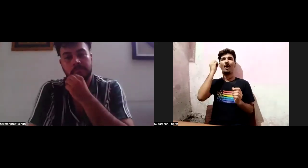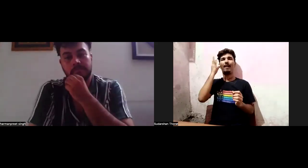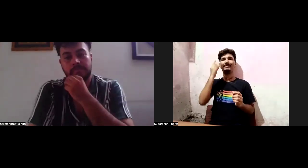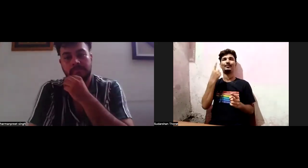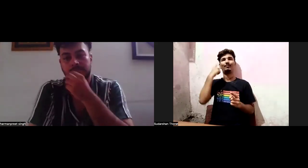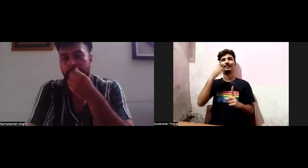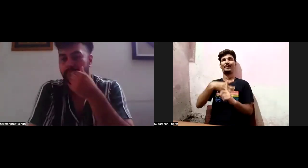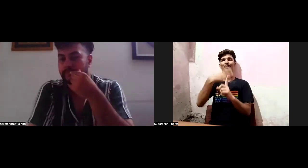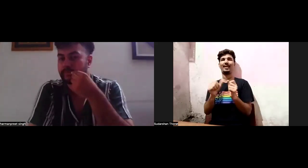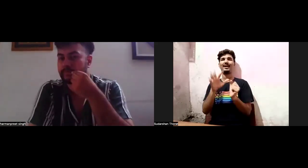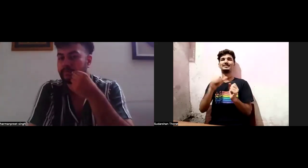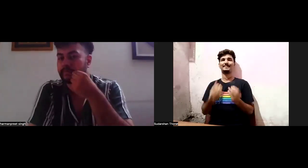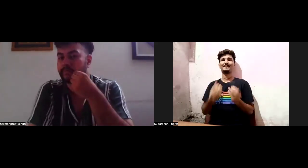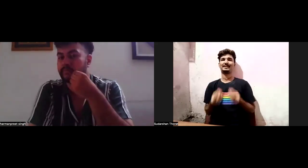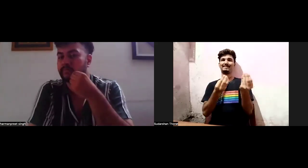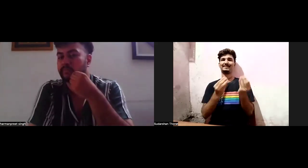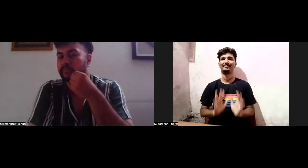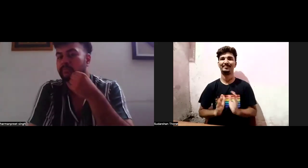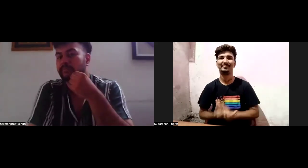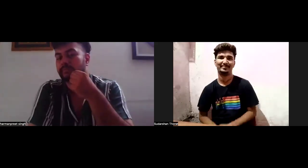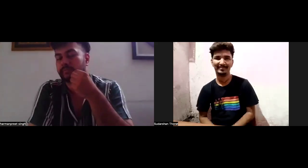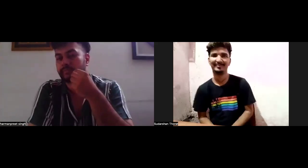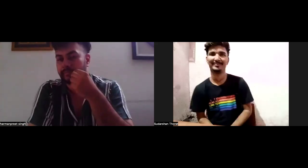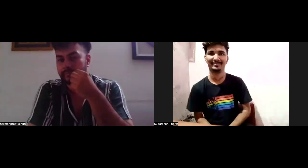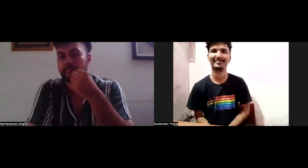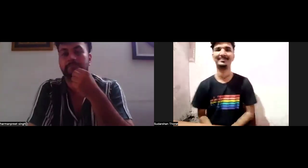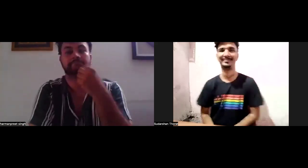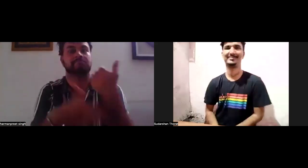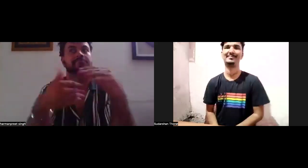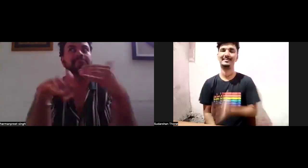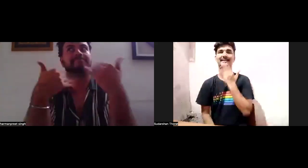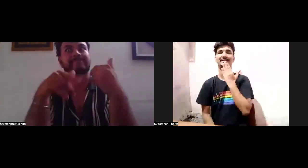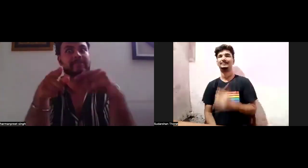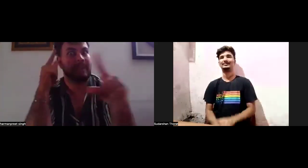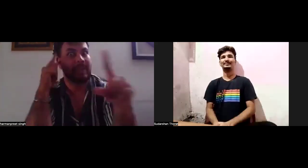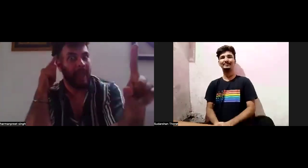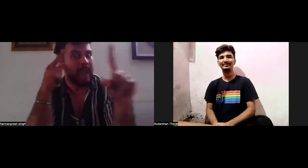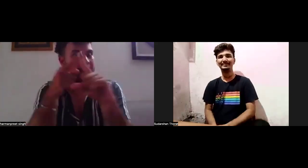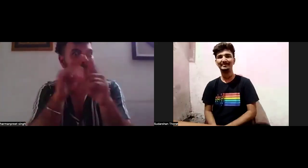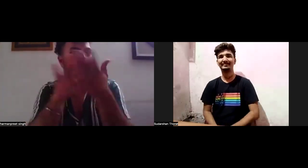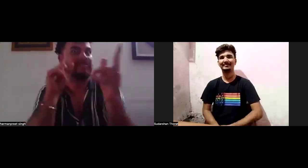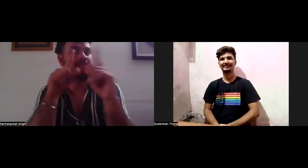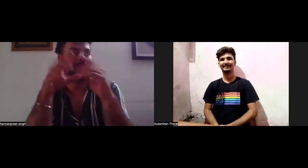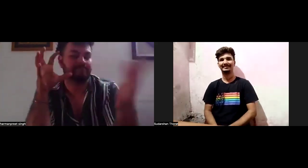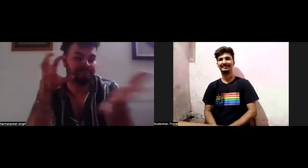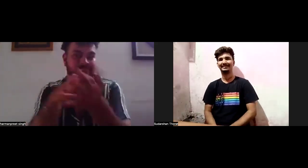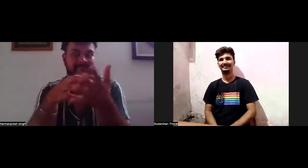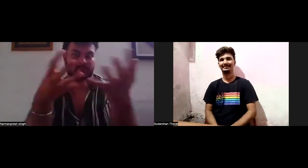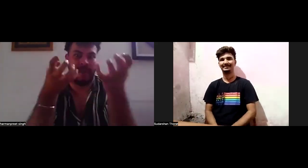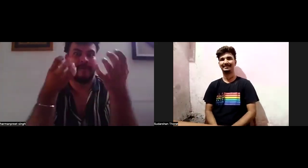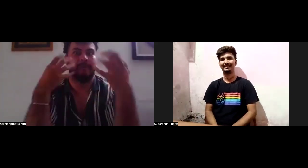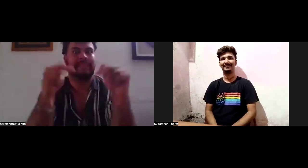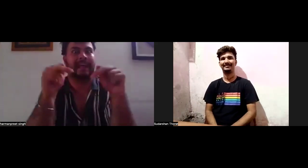we are communicating with deaf person, so it's always important to provide the accessibility. That's the main agenda here.